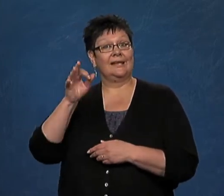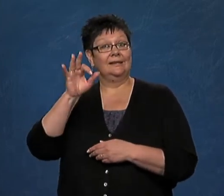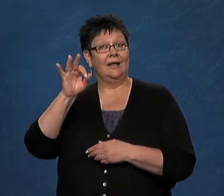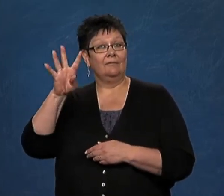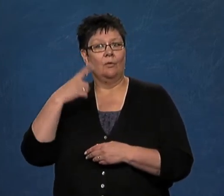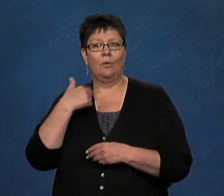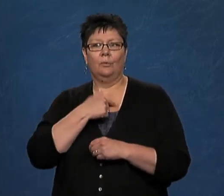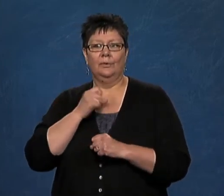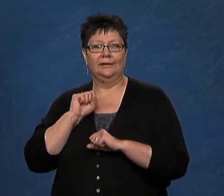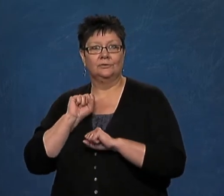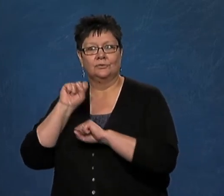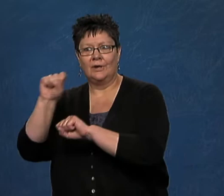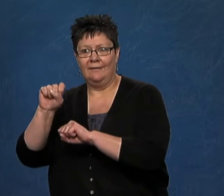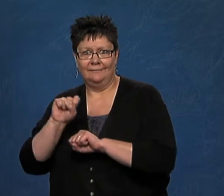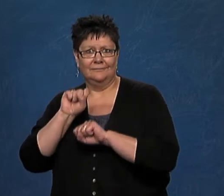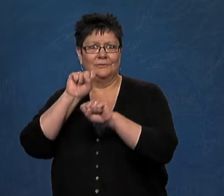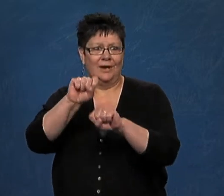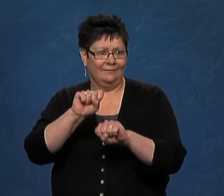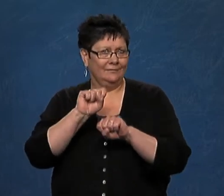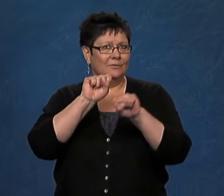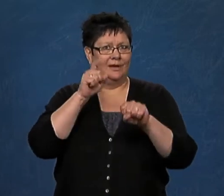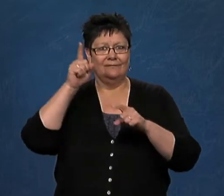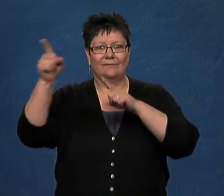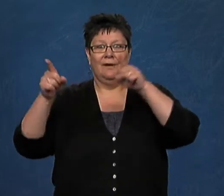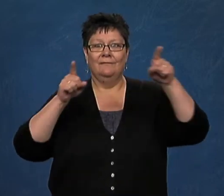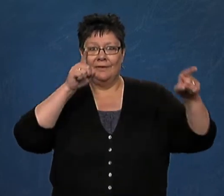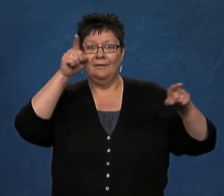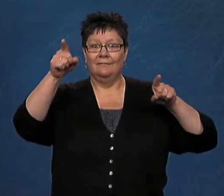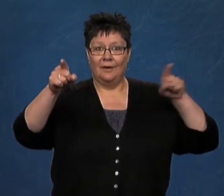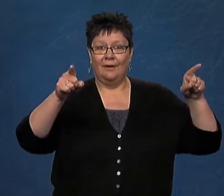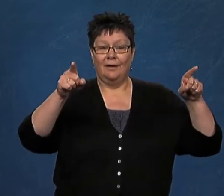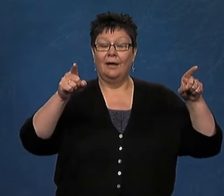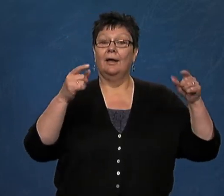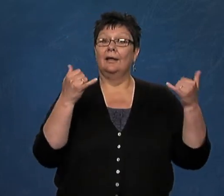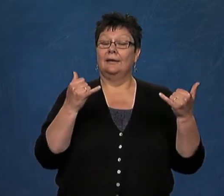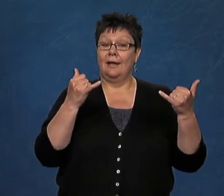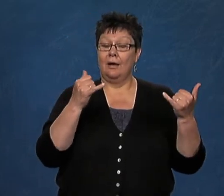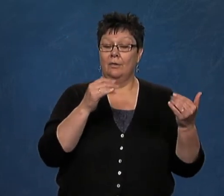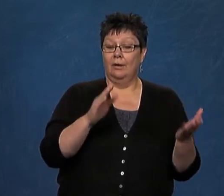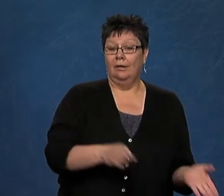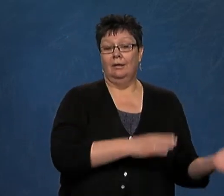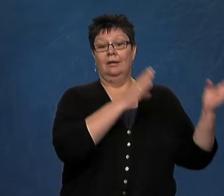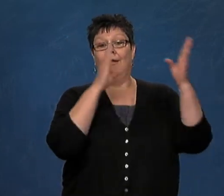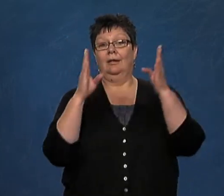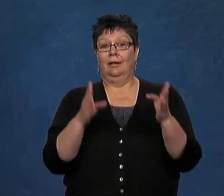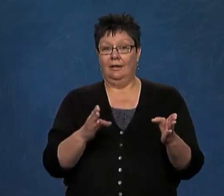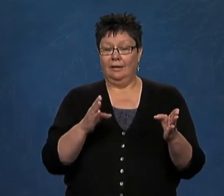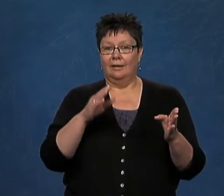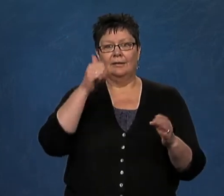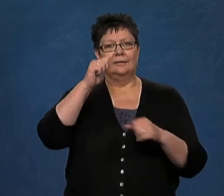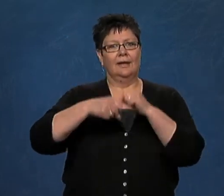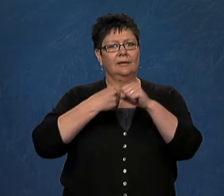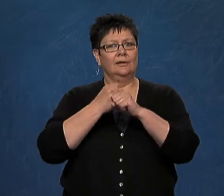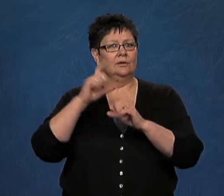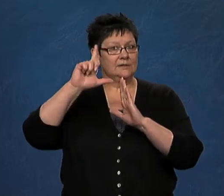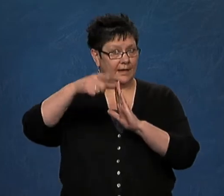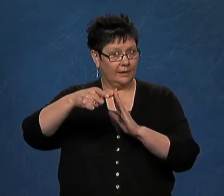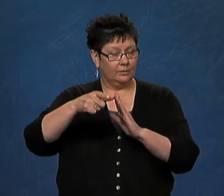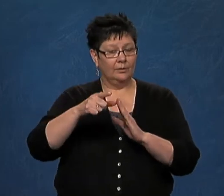In 1994, we were driving to very remote locations. Now it's 10